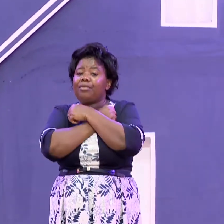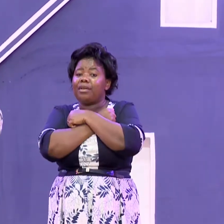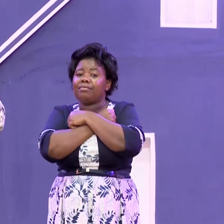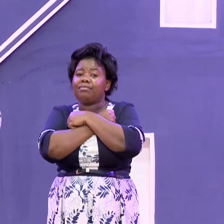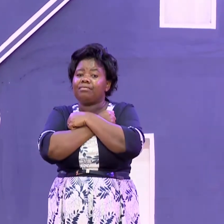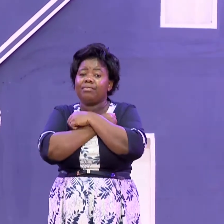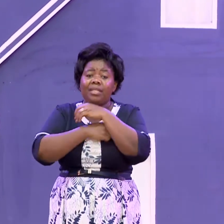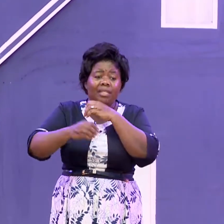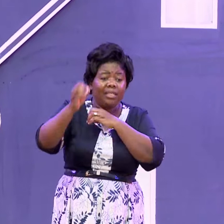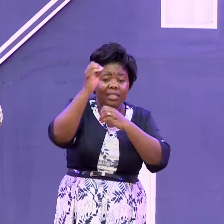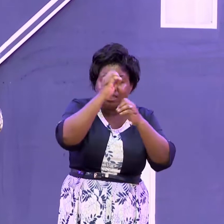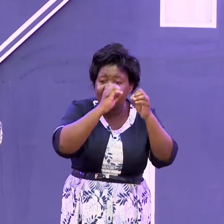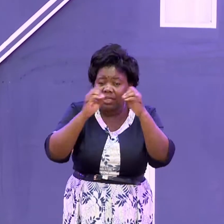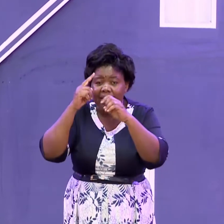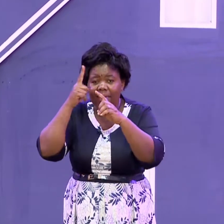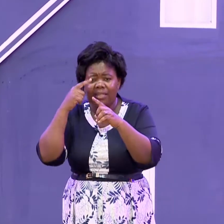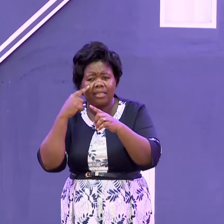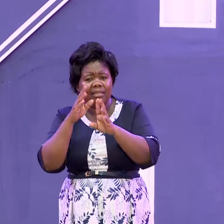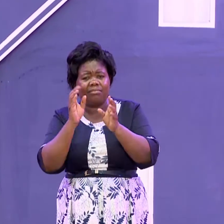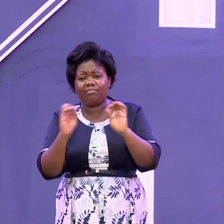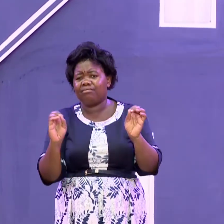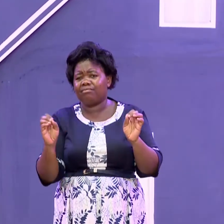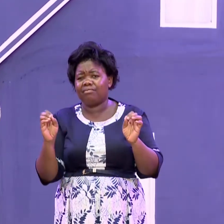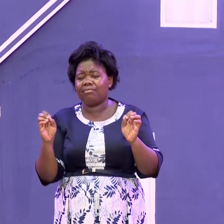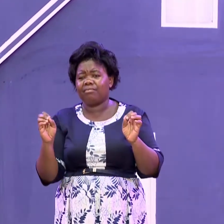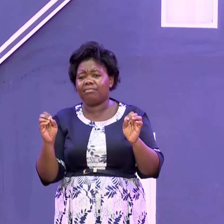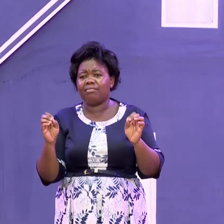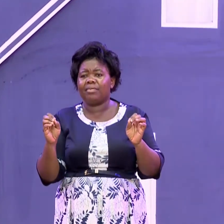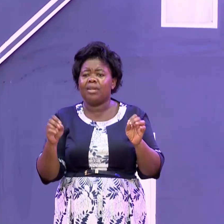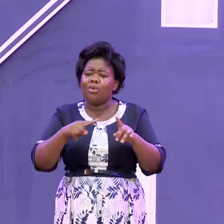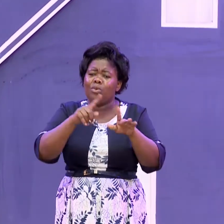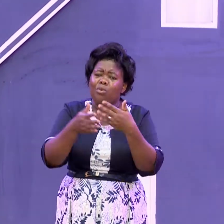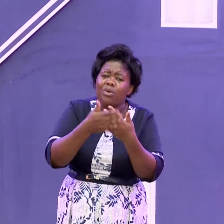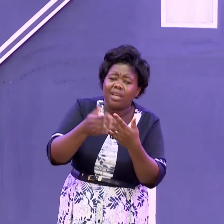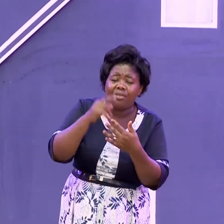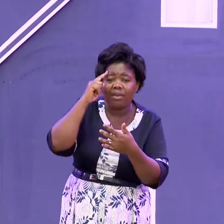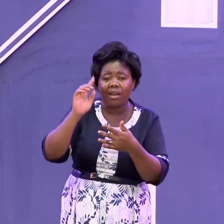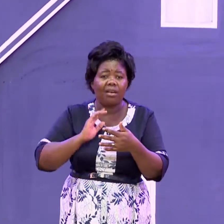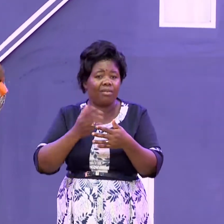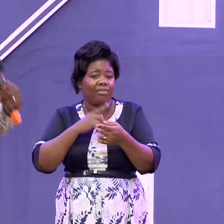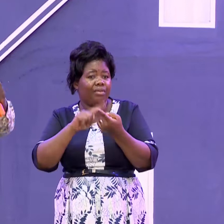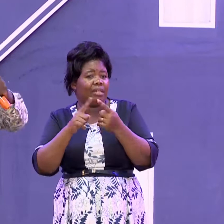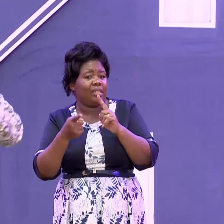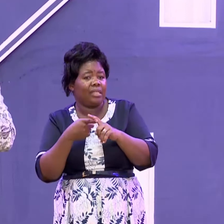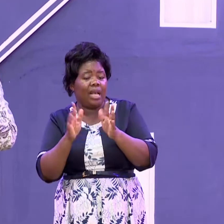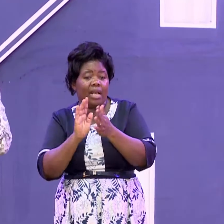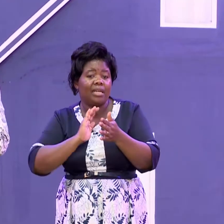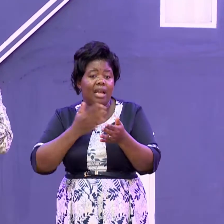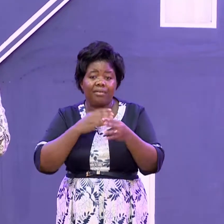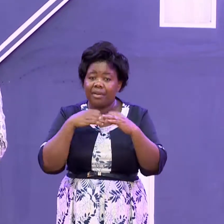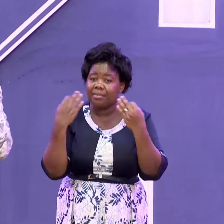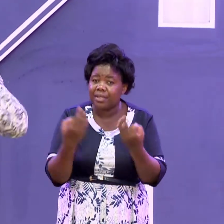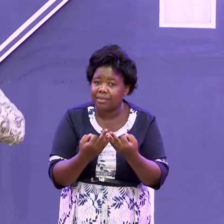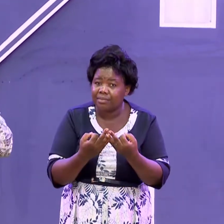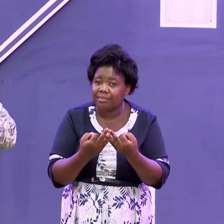of love. He's looking for it and he's not seeing it. We mind about our friends. We mind about